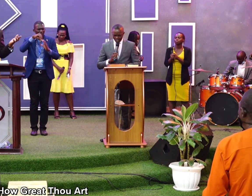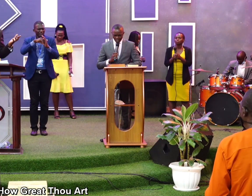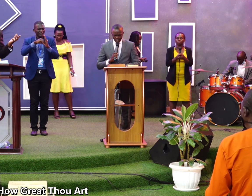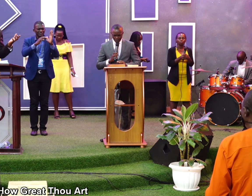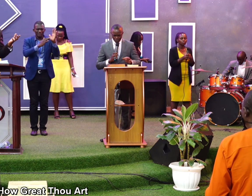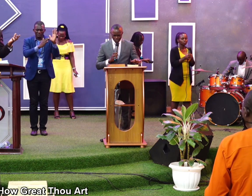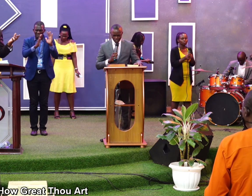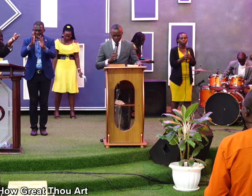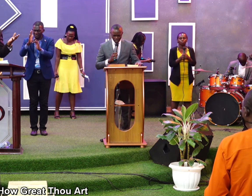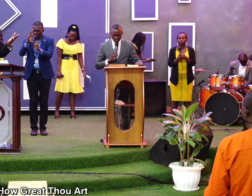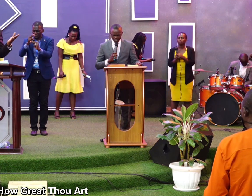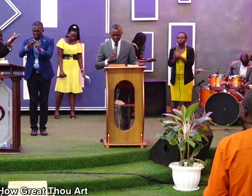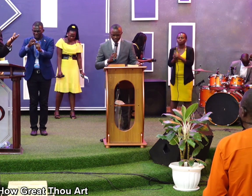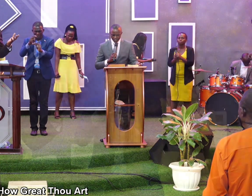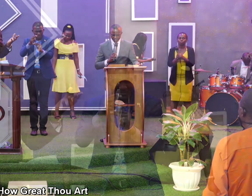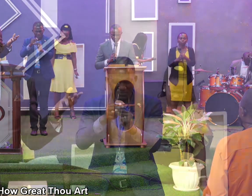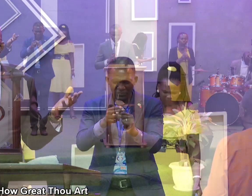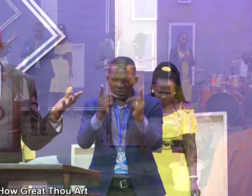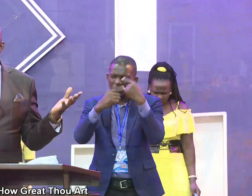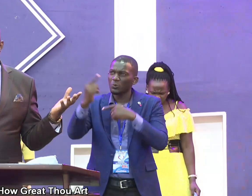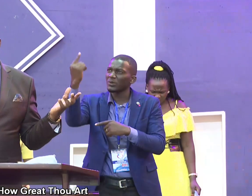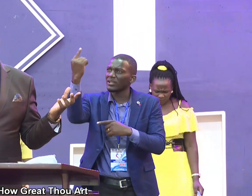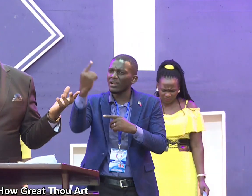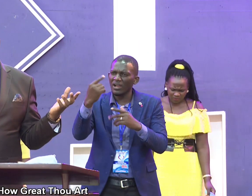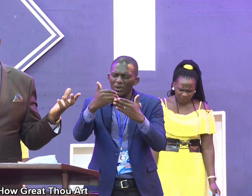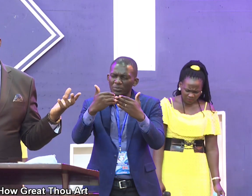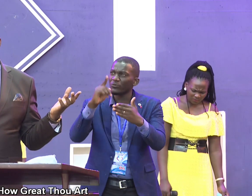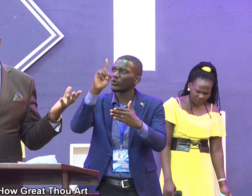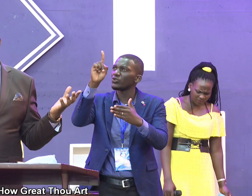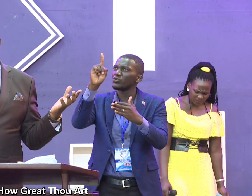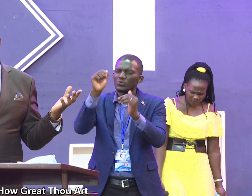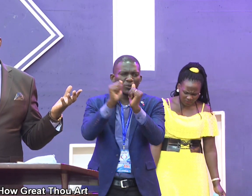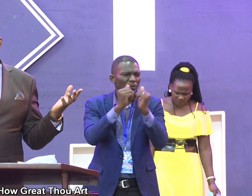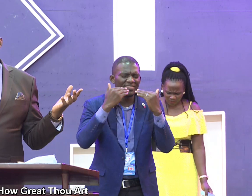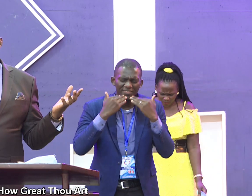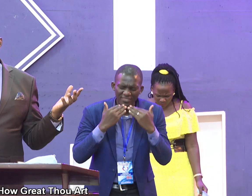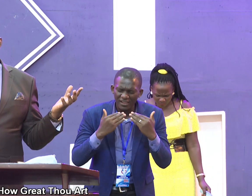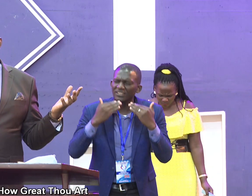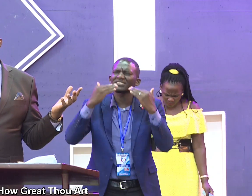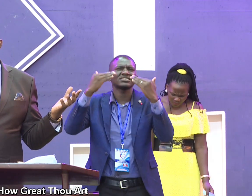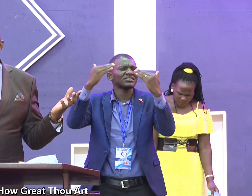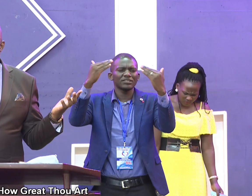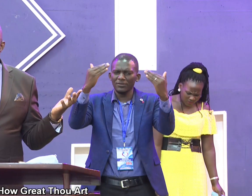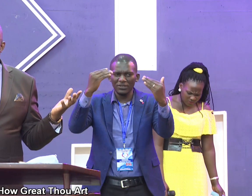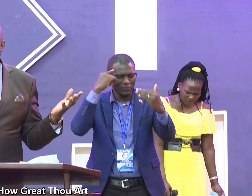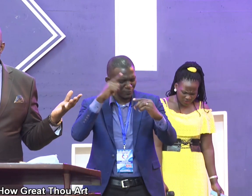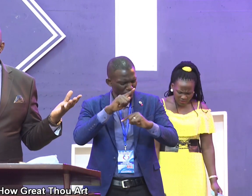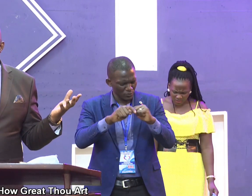Father, in the name of Jesus Christ, we come before you with thanksgiving for